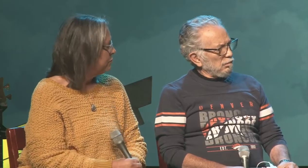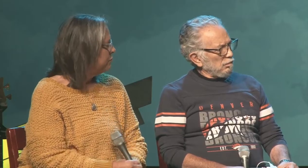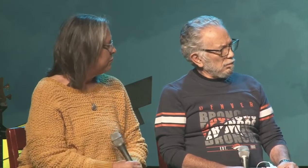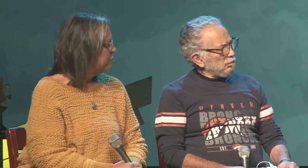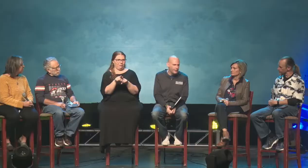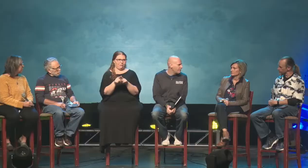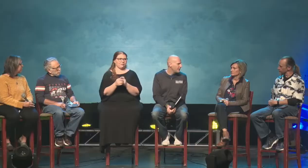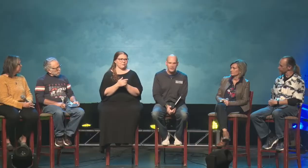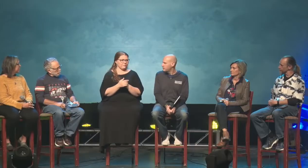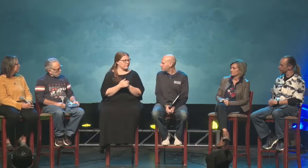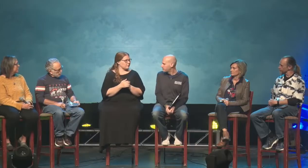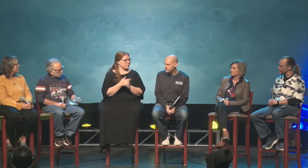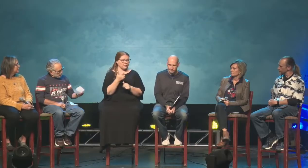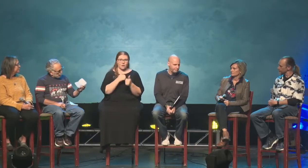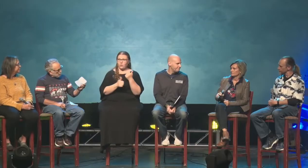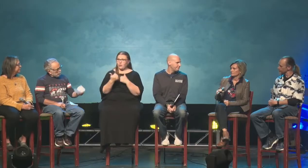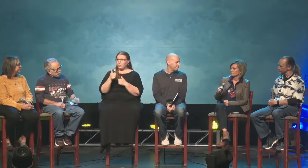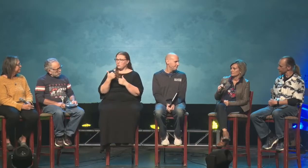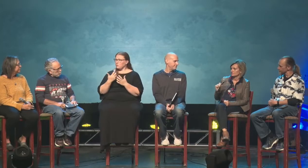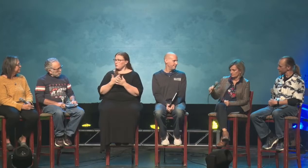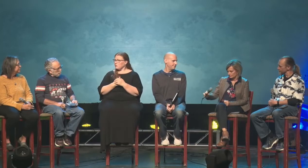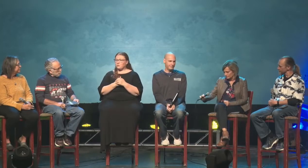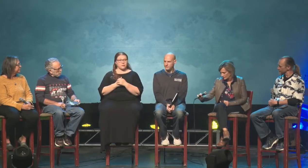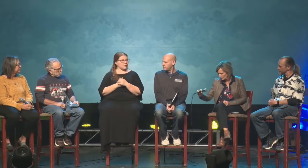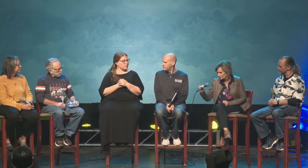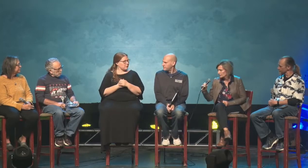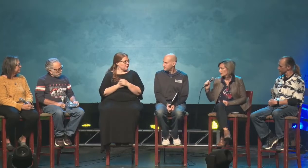Interesting. Bells?